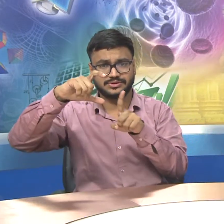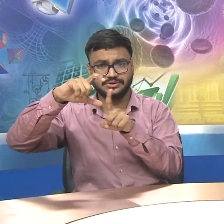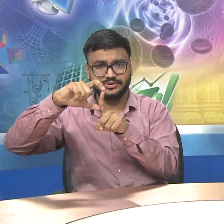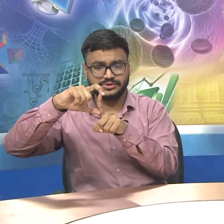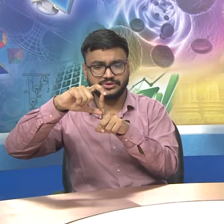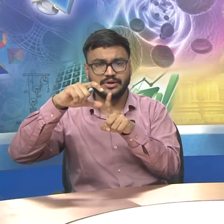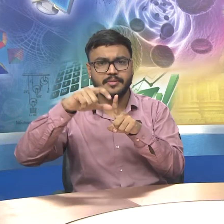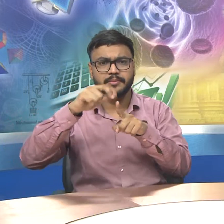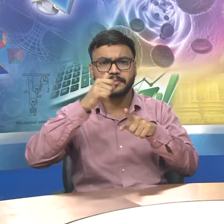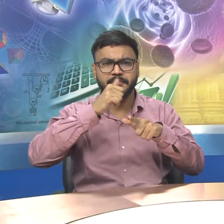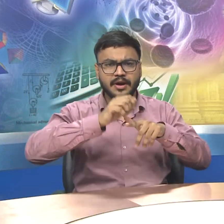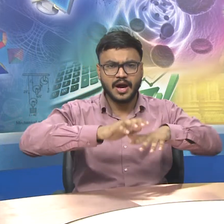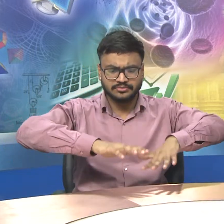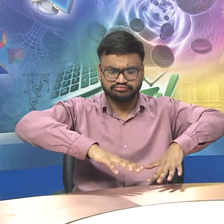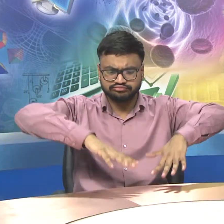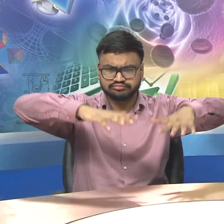Like the example of flood.